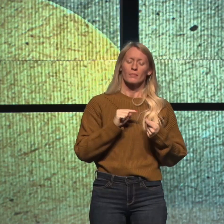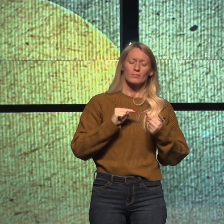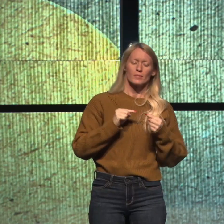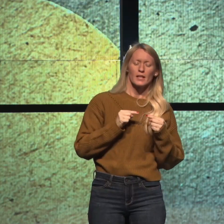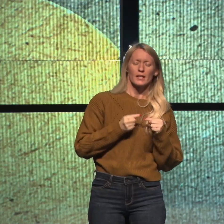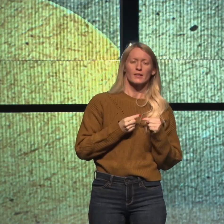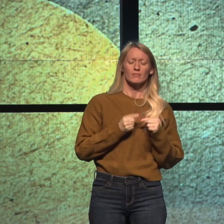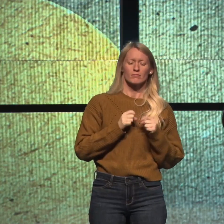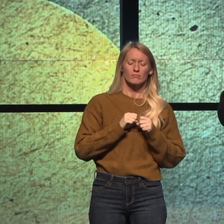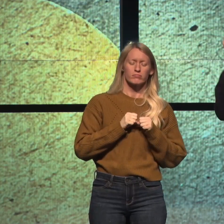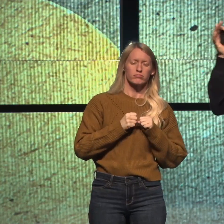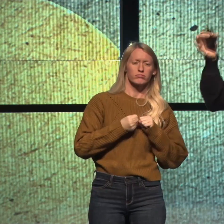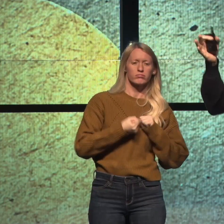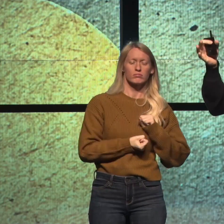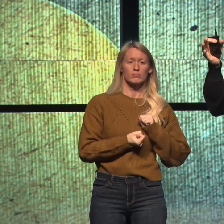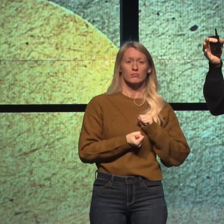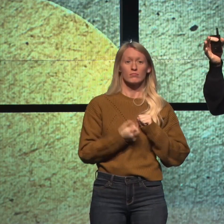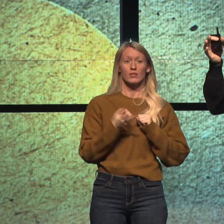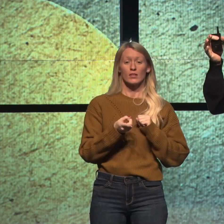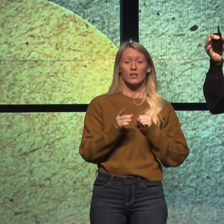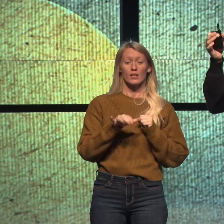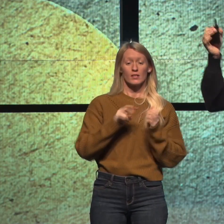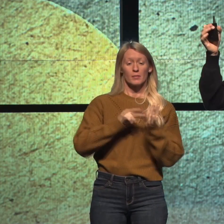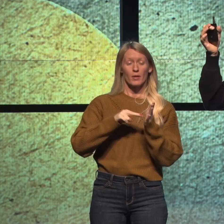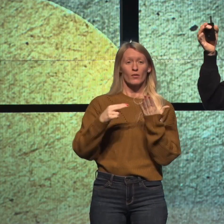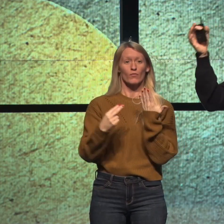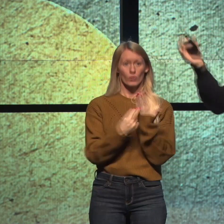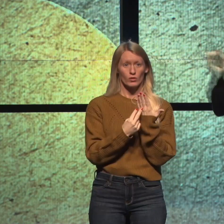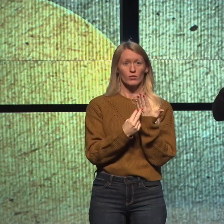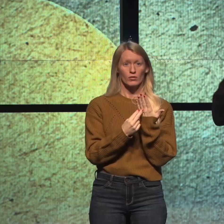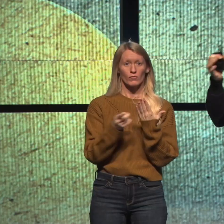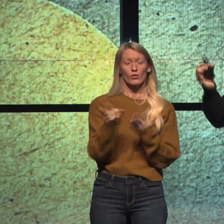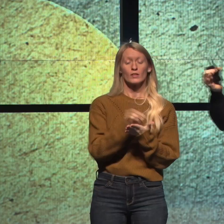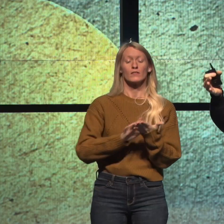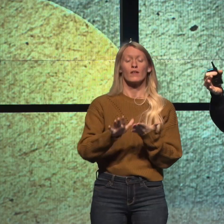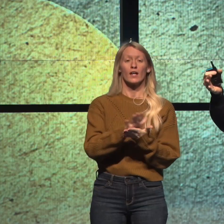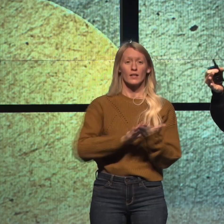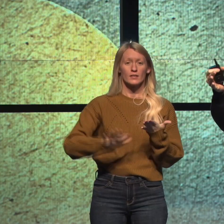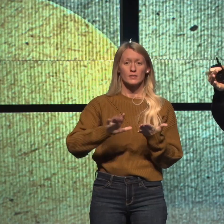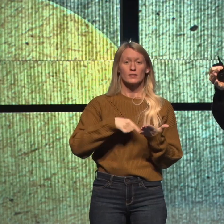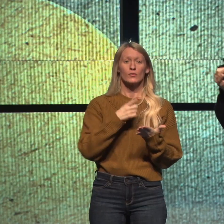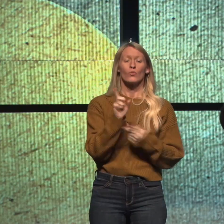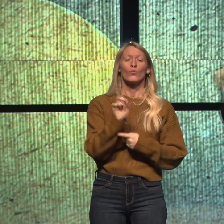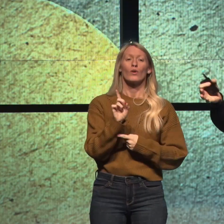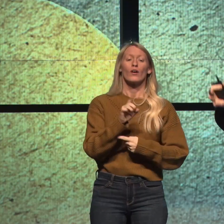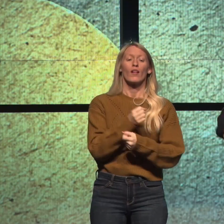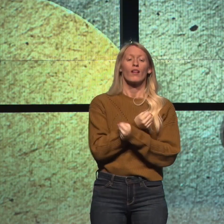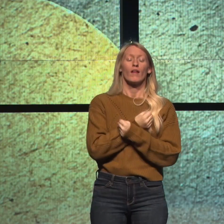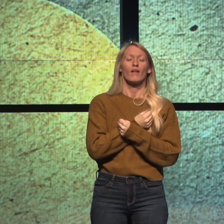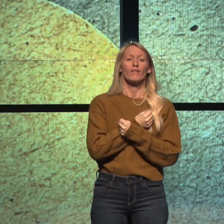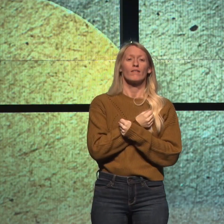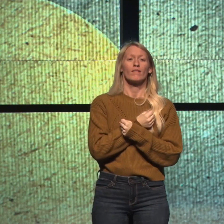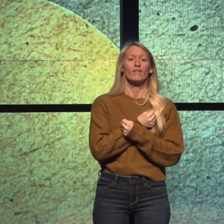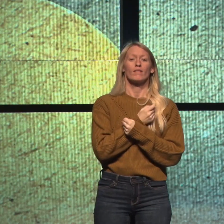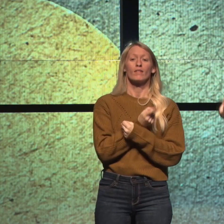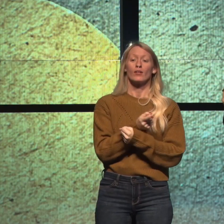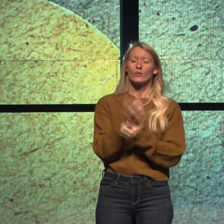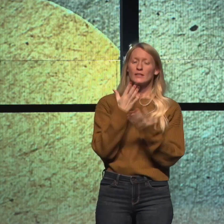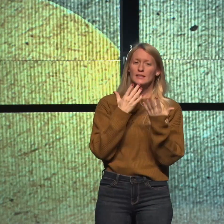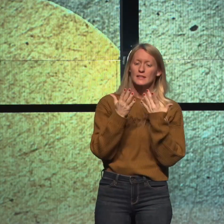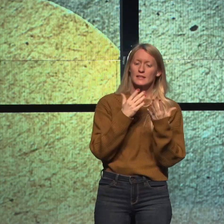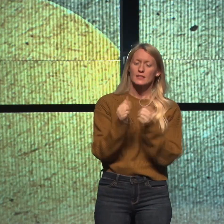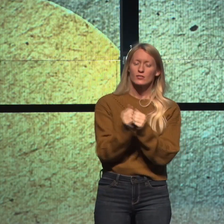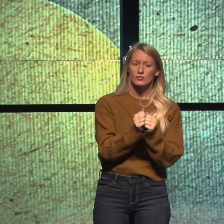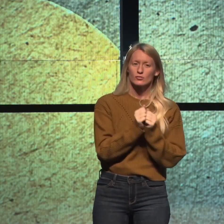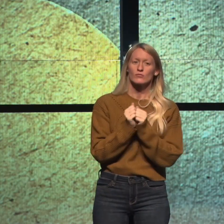metaphor for the very presence of the divine, for where love is. So we're going to sing this song together. And maybe you've heard it,